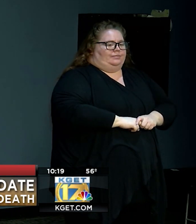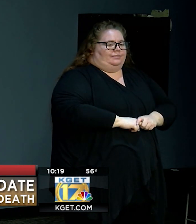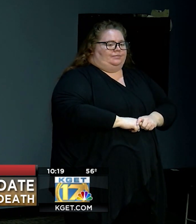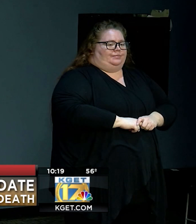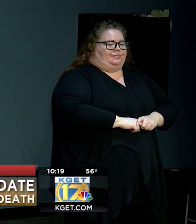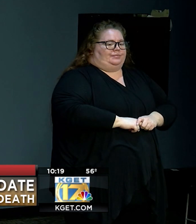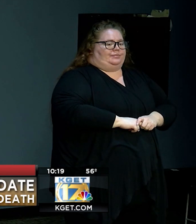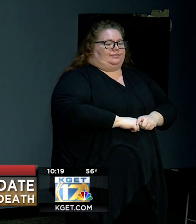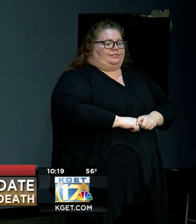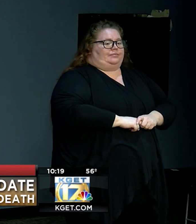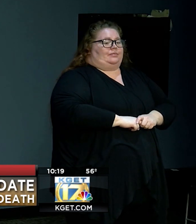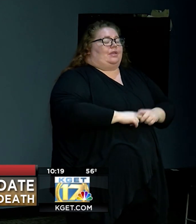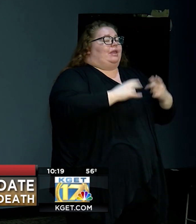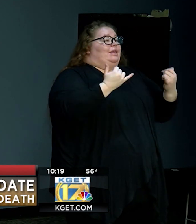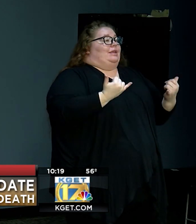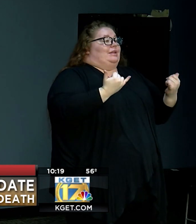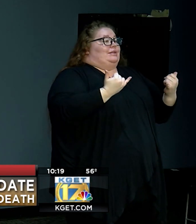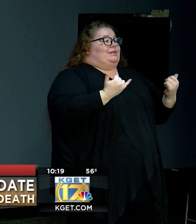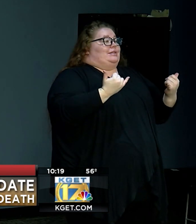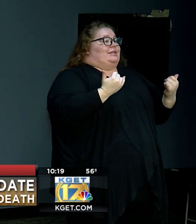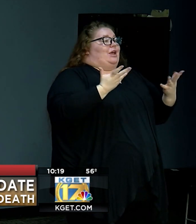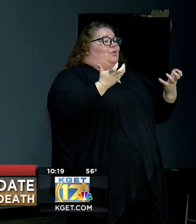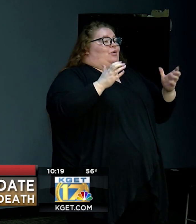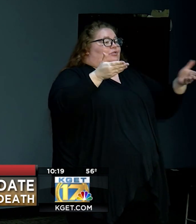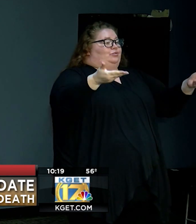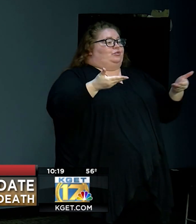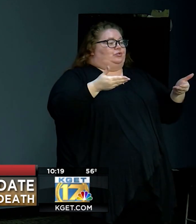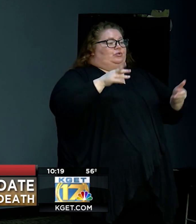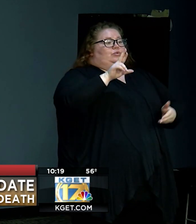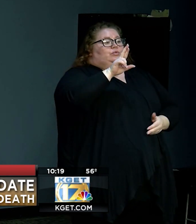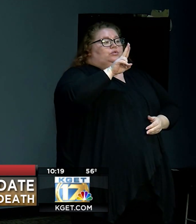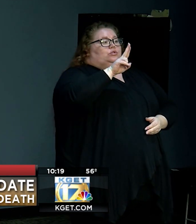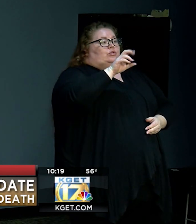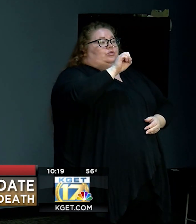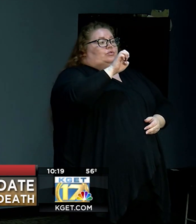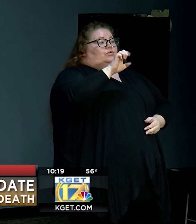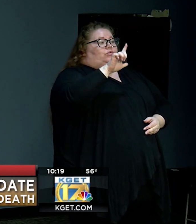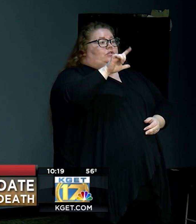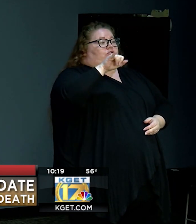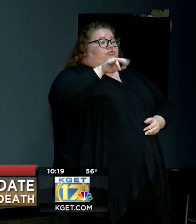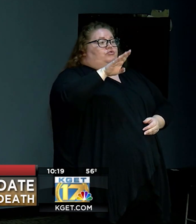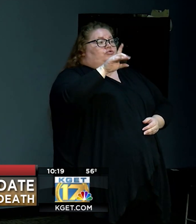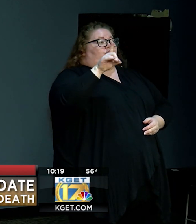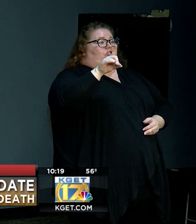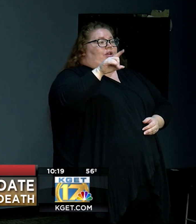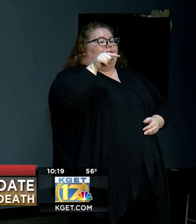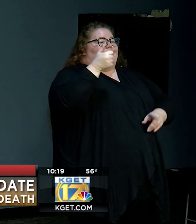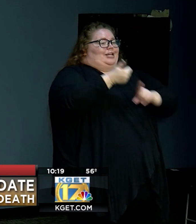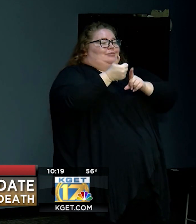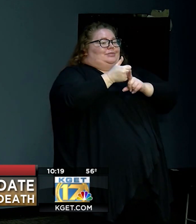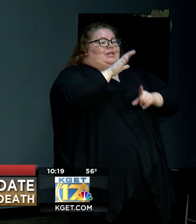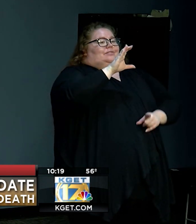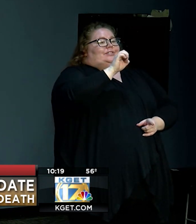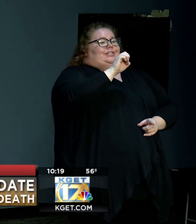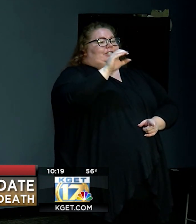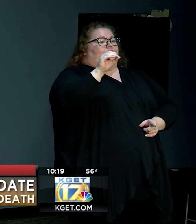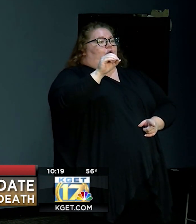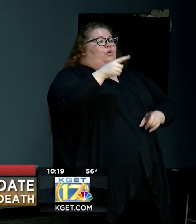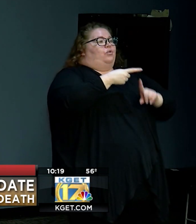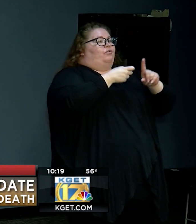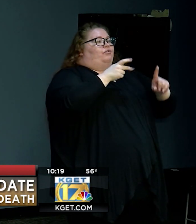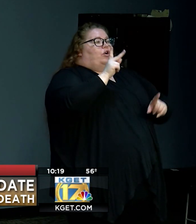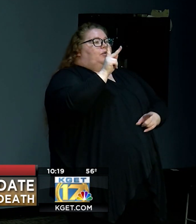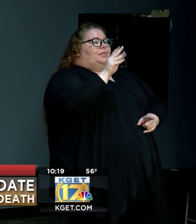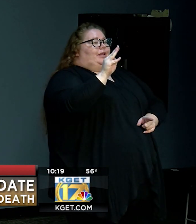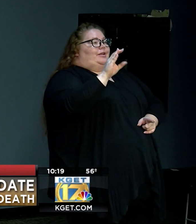Okay, with that, I would like to introduce Russell Judd, the CEO of Kern Medical, to provide his comments.